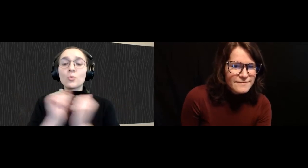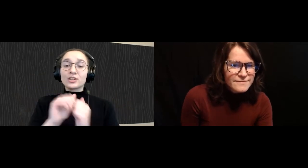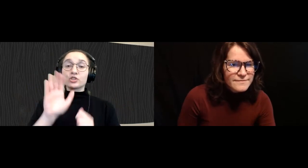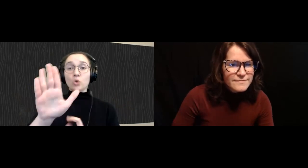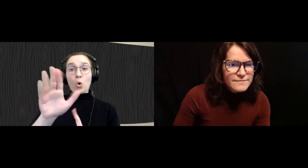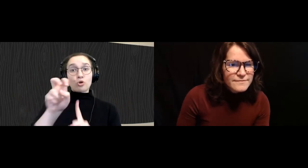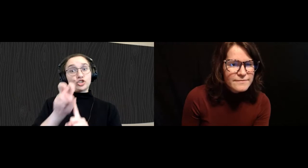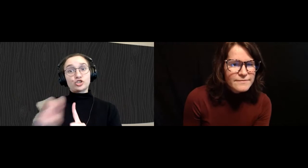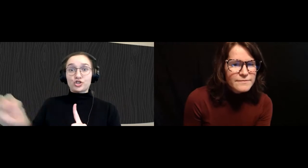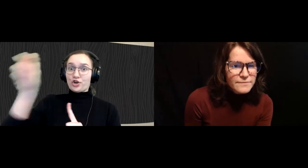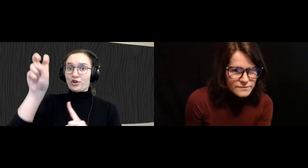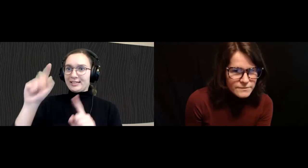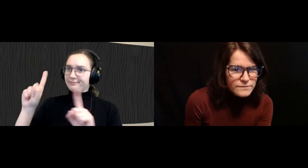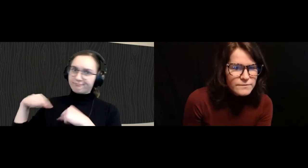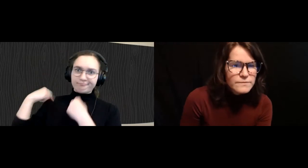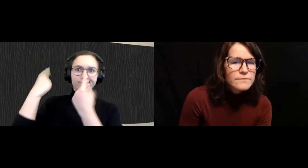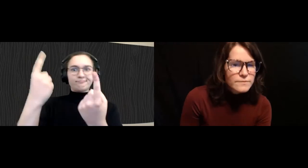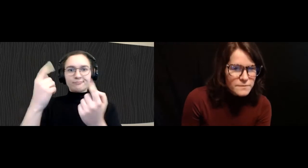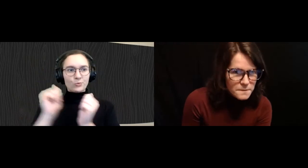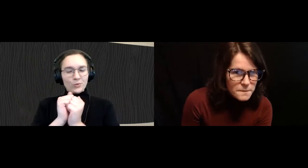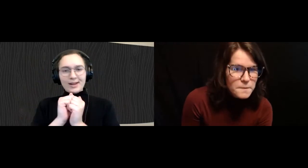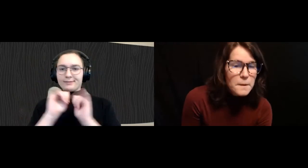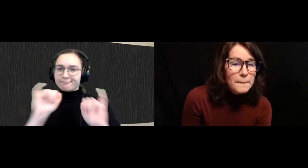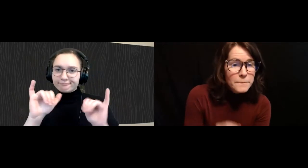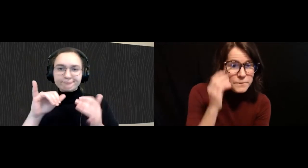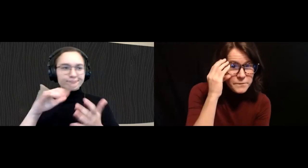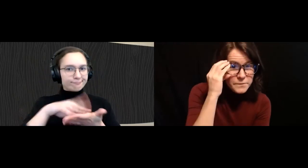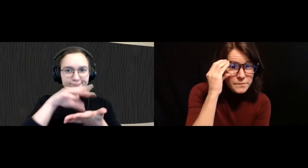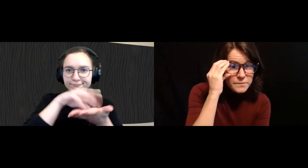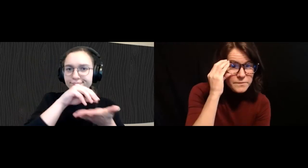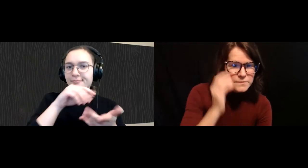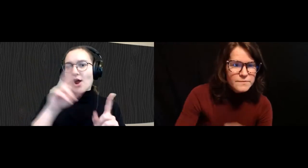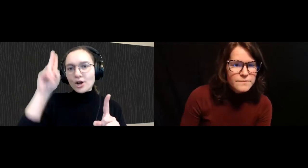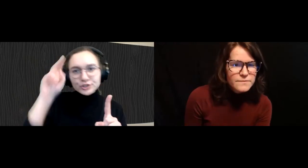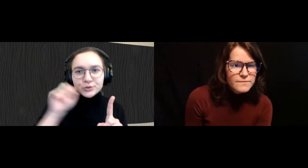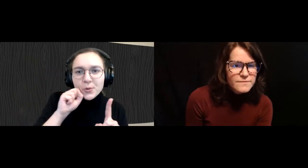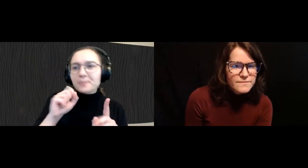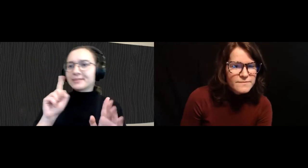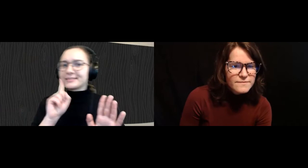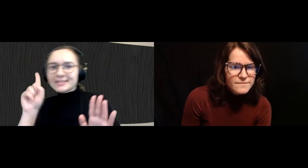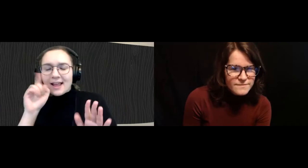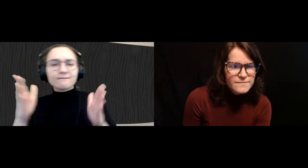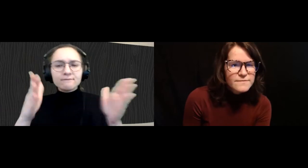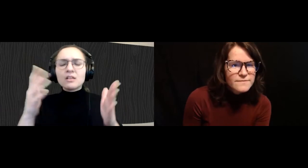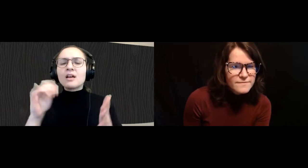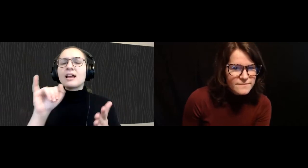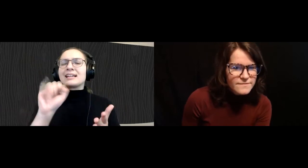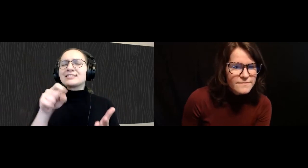So I'm just curious, with your journeys through learning with Usher syndrome